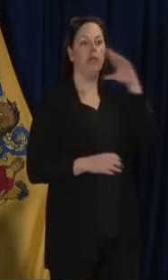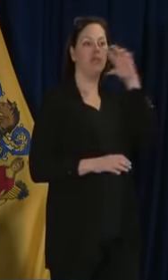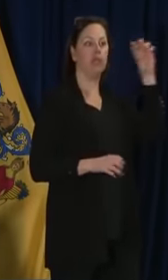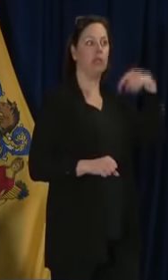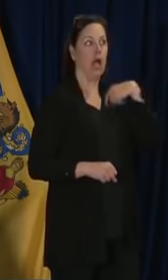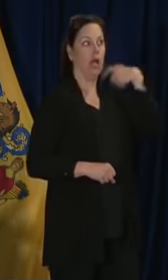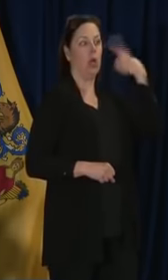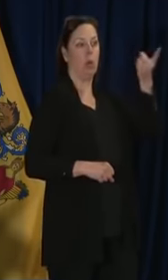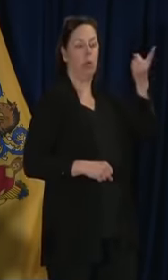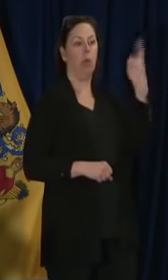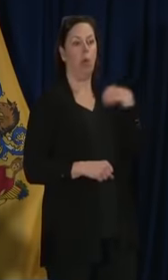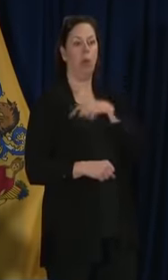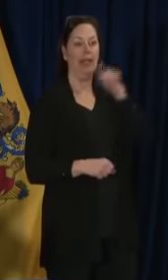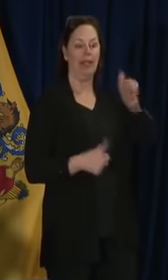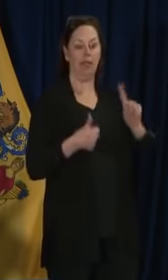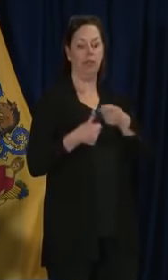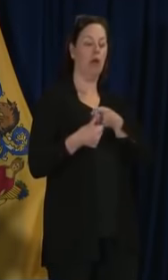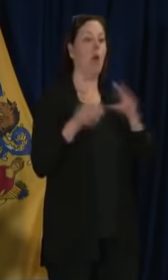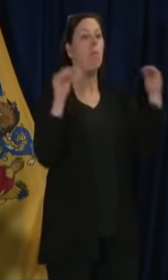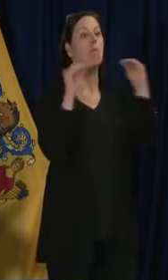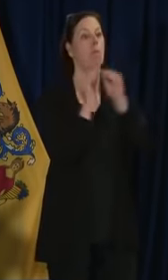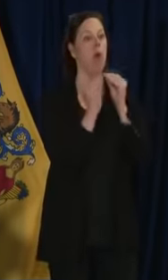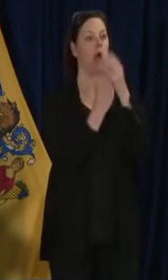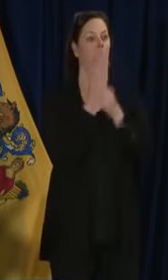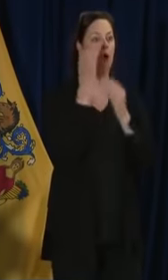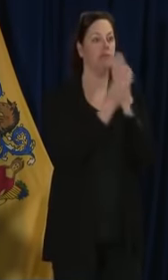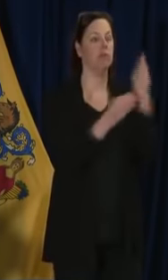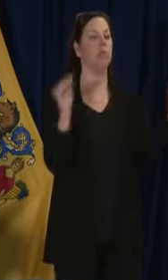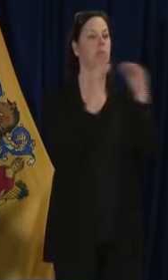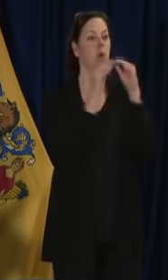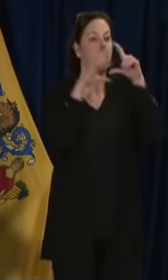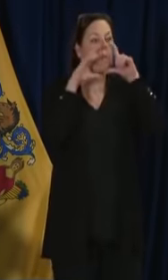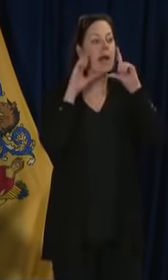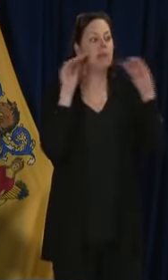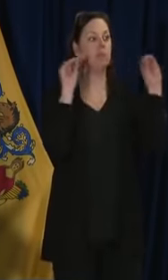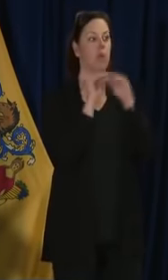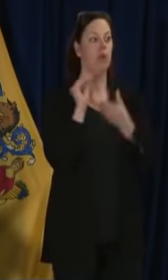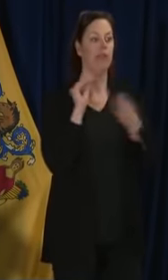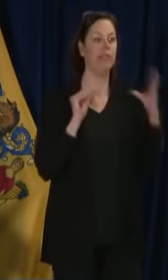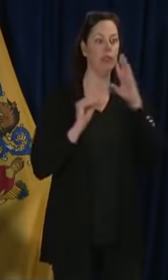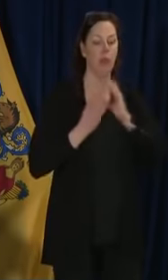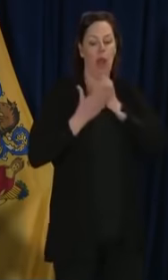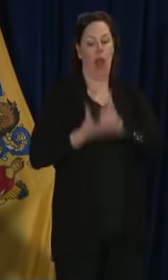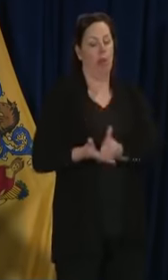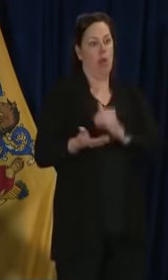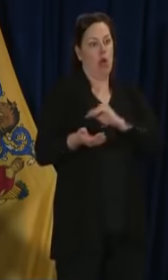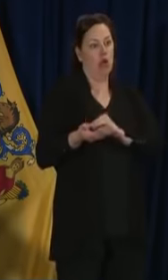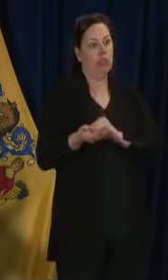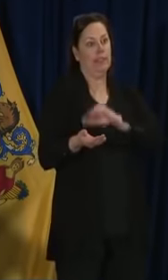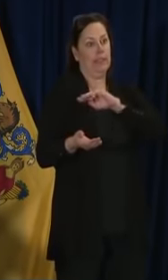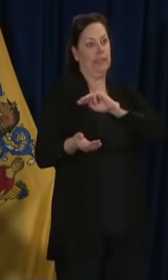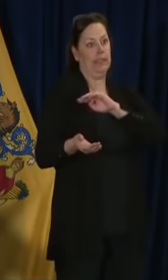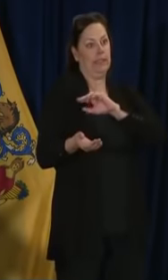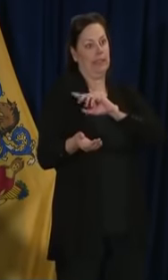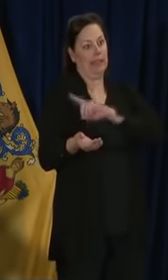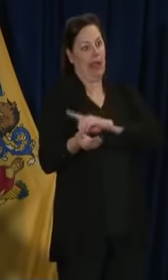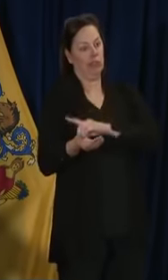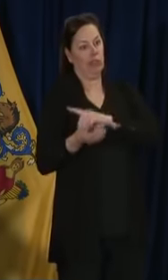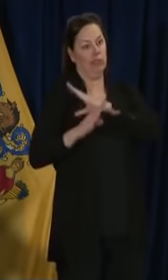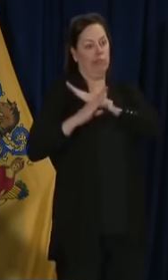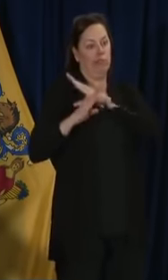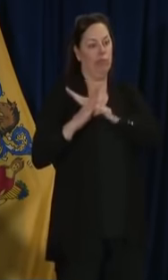needed, A, more PPE, B, boots on the ground via FEMA, and C, we're going to need a